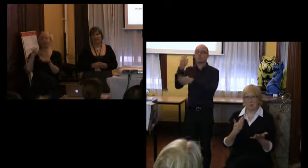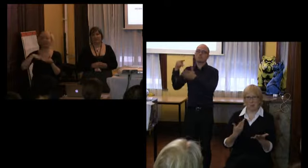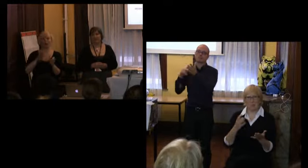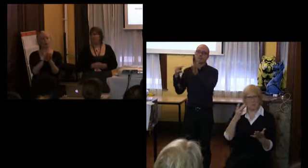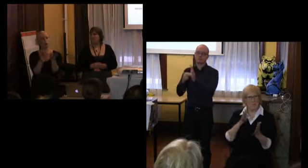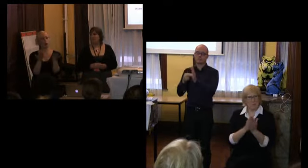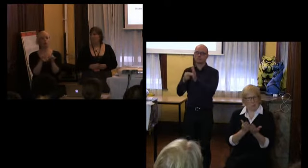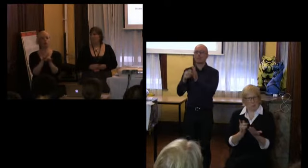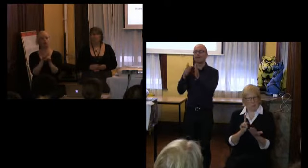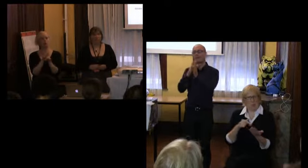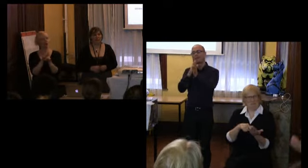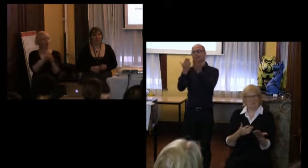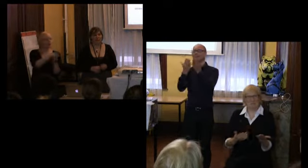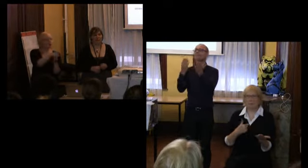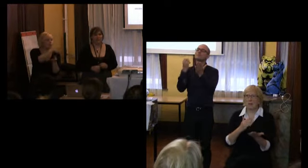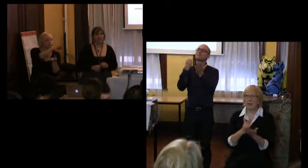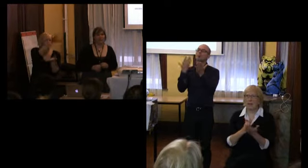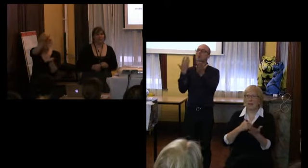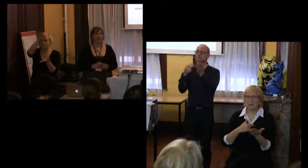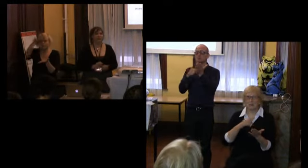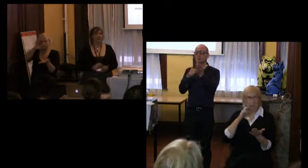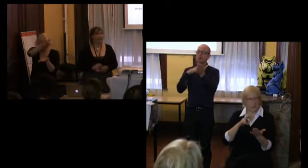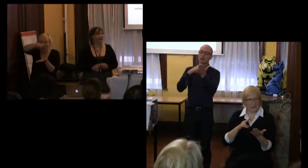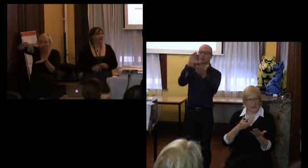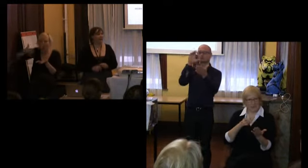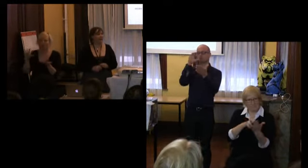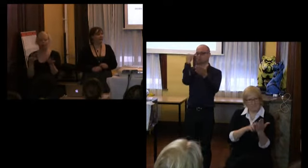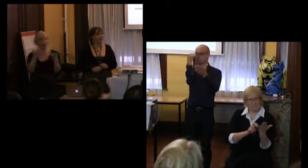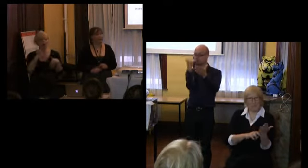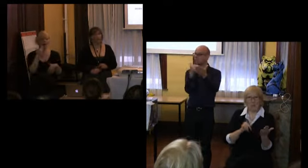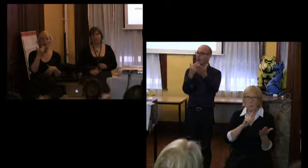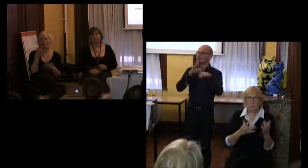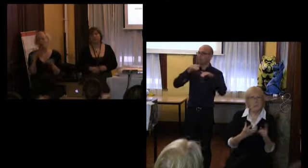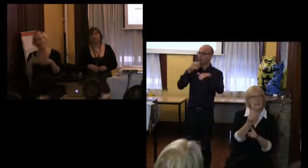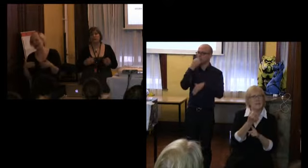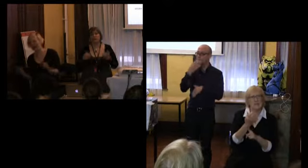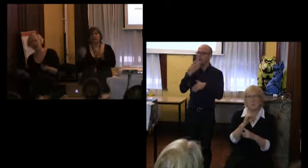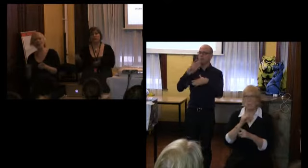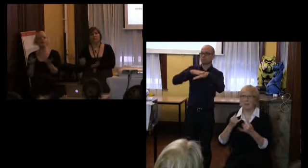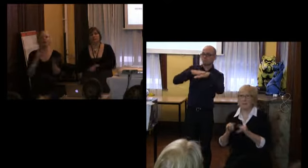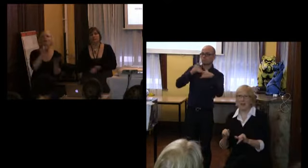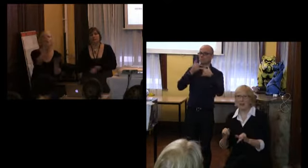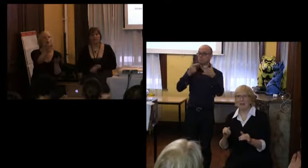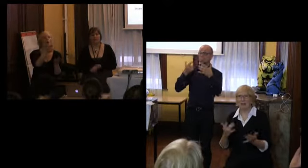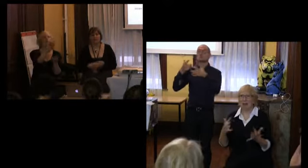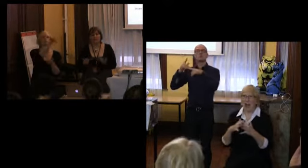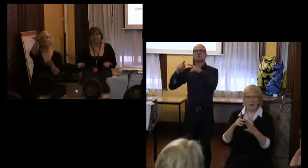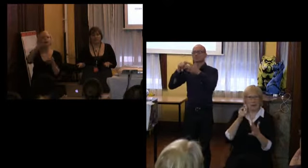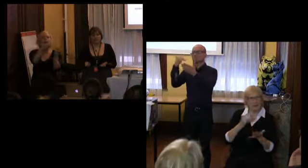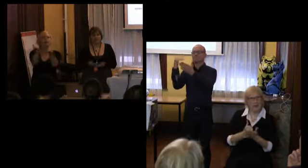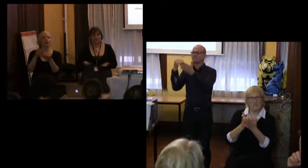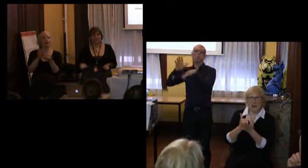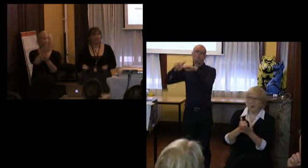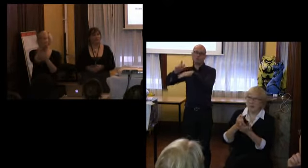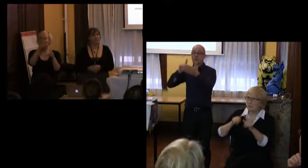collecting what's working and what's not working, and what advice could we give to other museums, like a museum